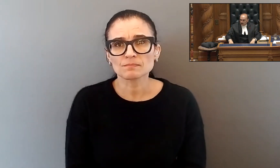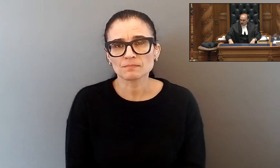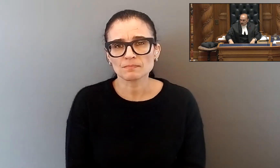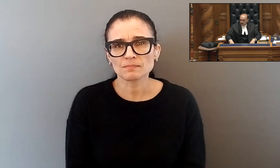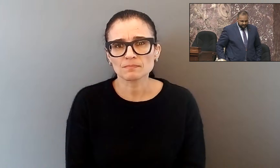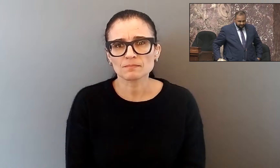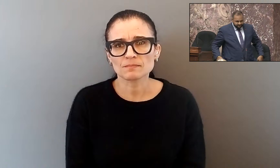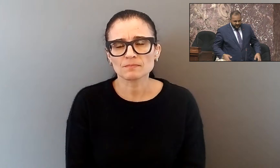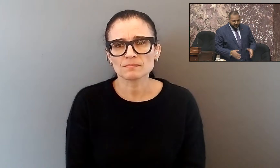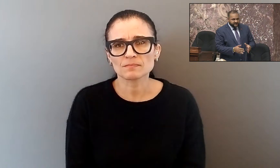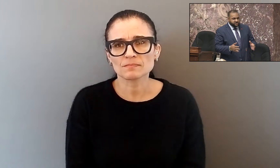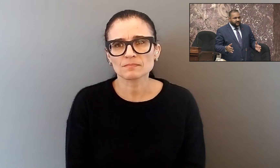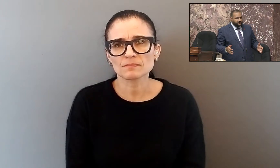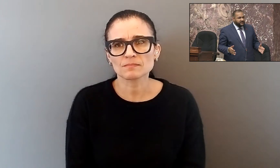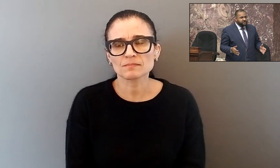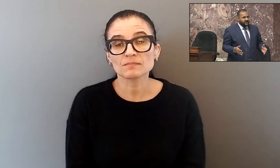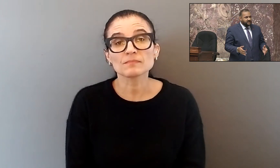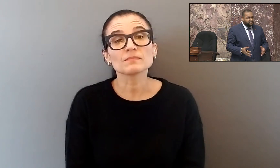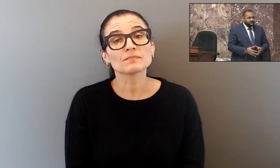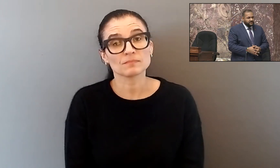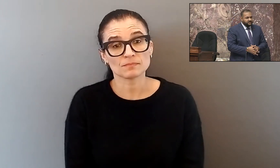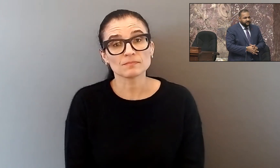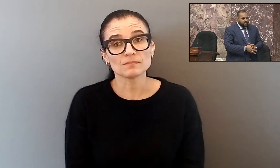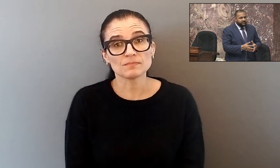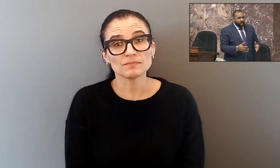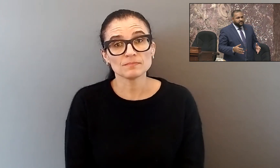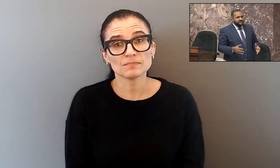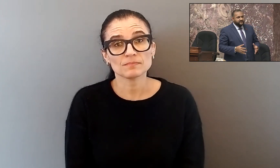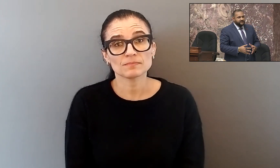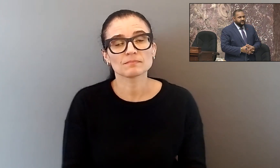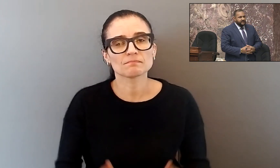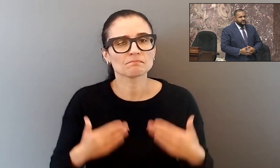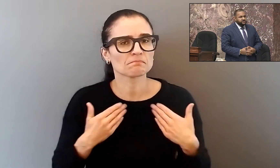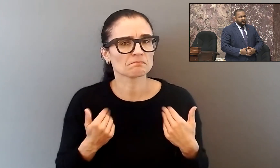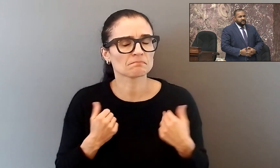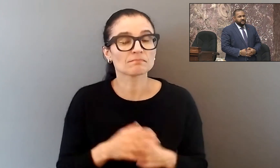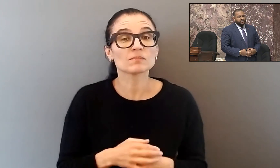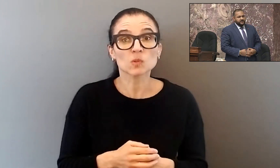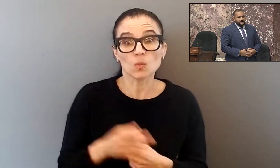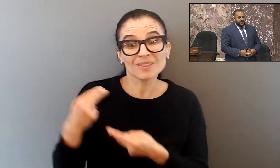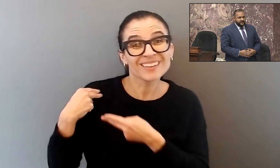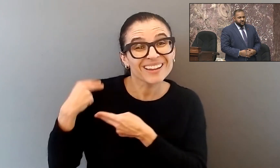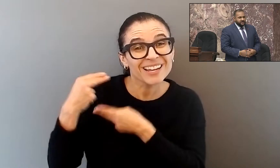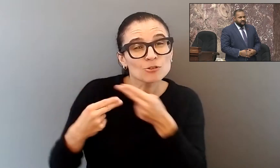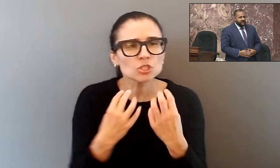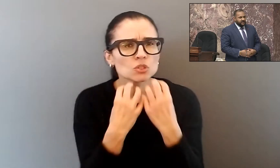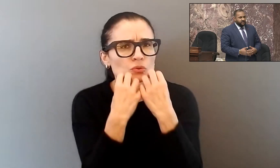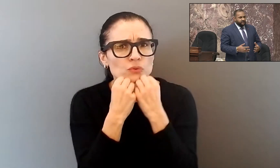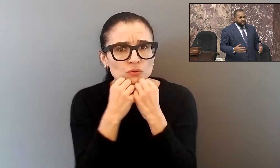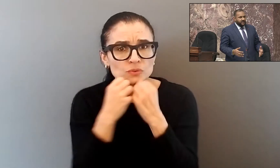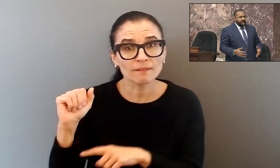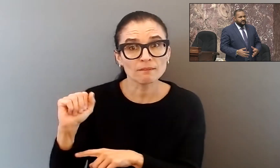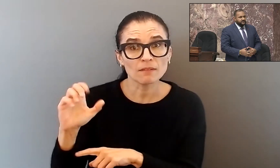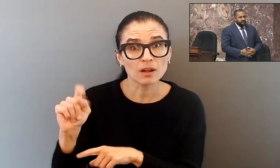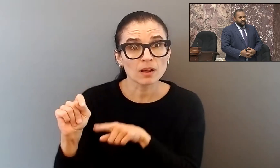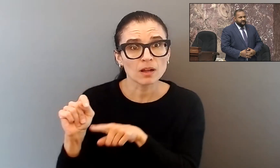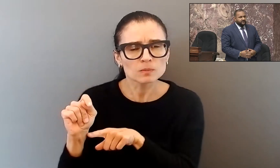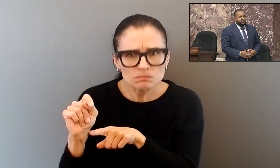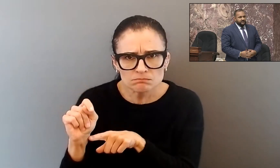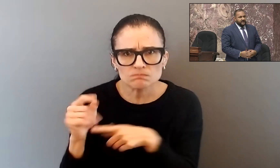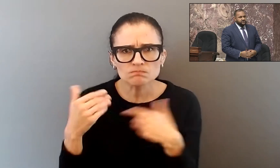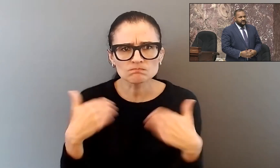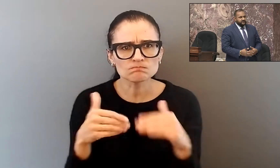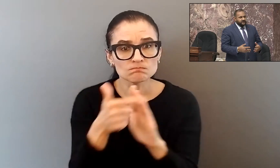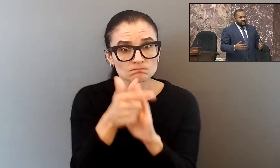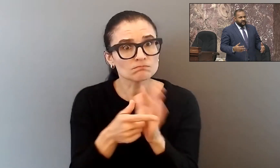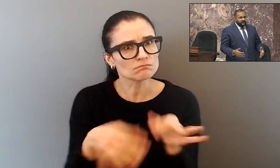Mr. Speaker, the Heritage Conservation Act is a very important piece of legislation that should be debated with respect. Respect for